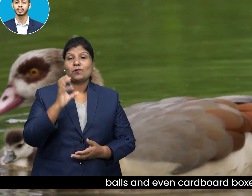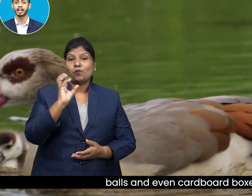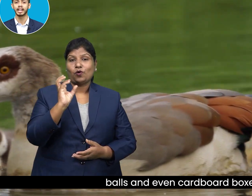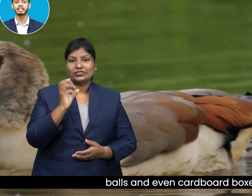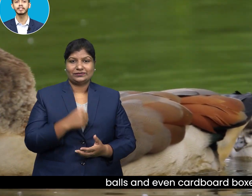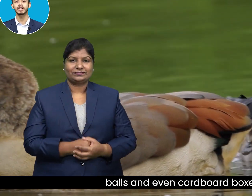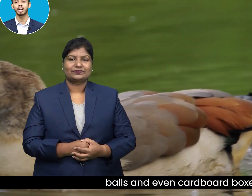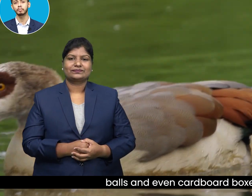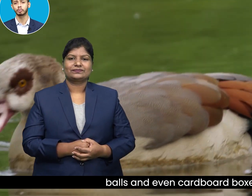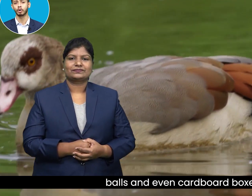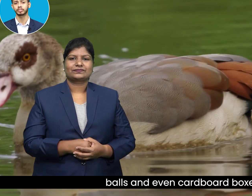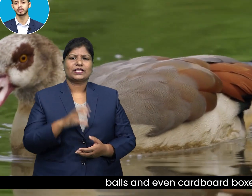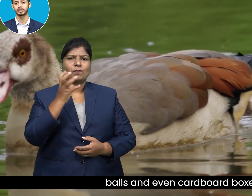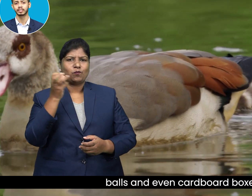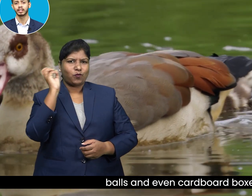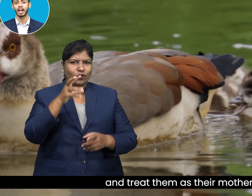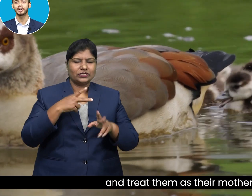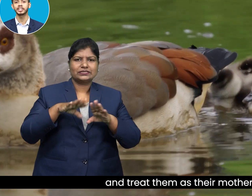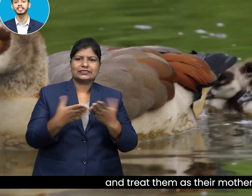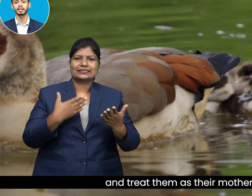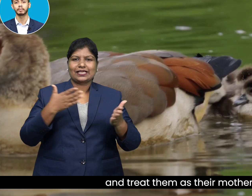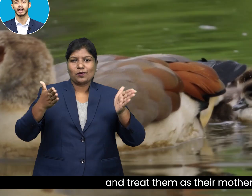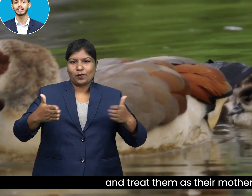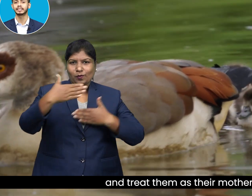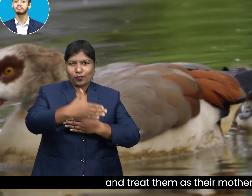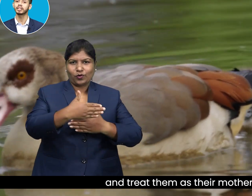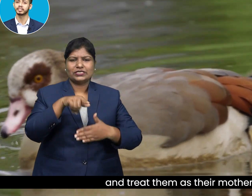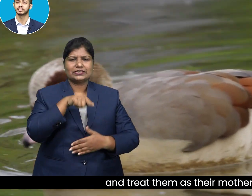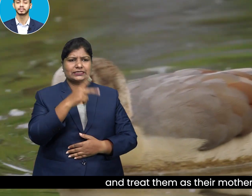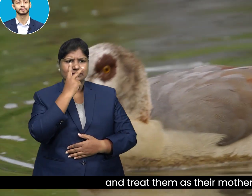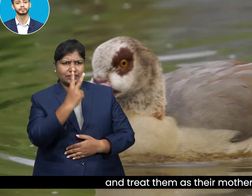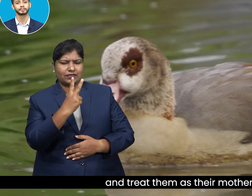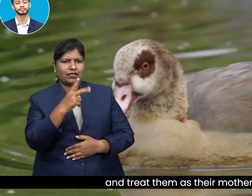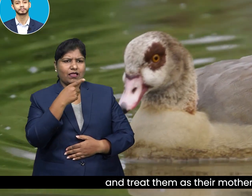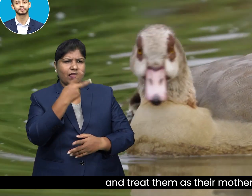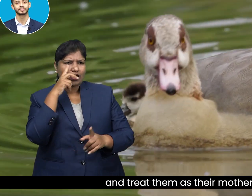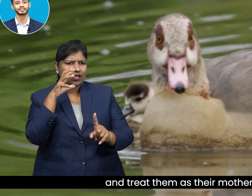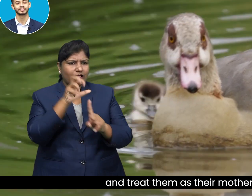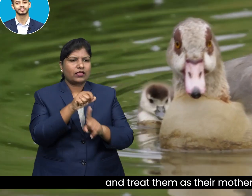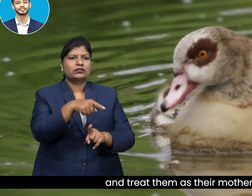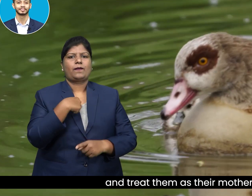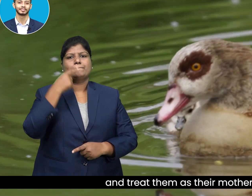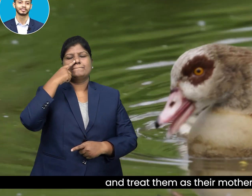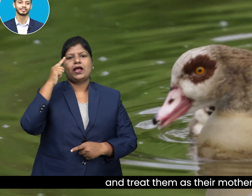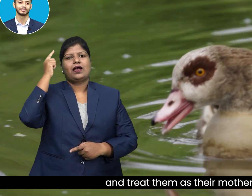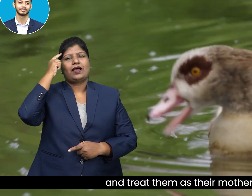Balls and even cardboard boxes and treat them as their mothers.